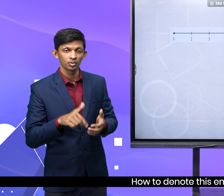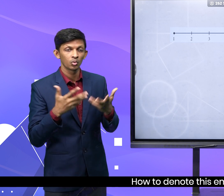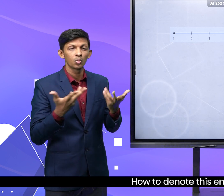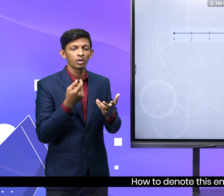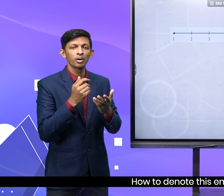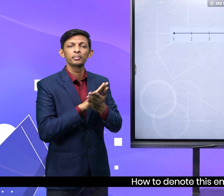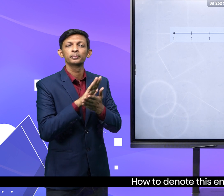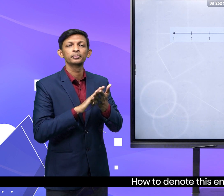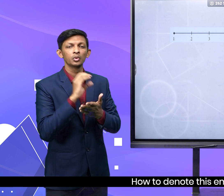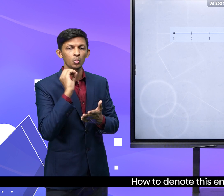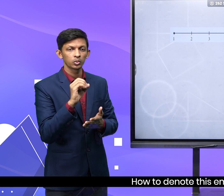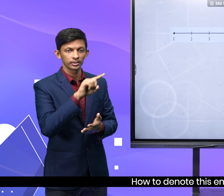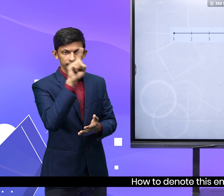How to denote this emptiness?